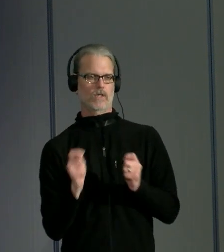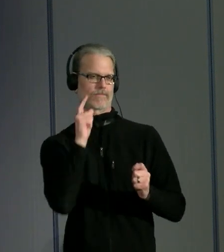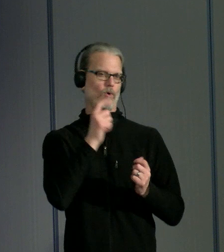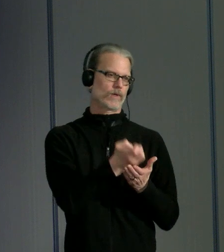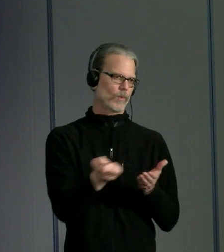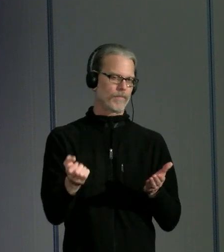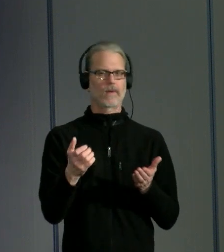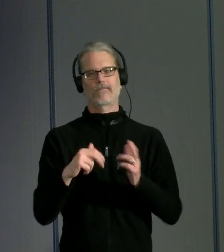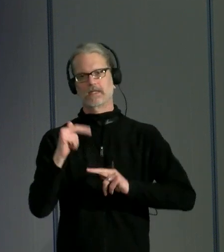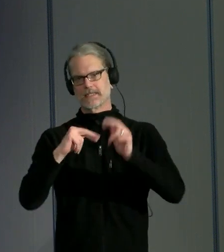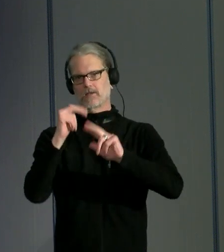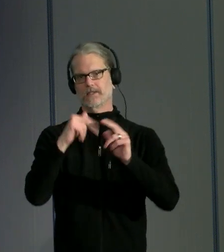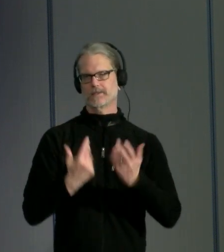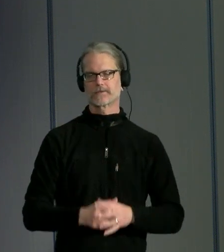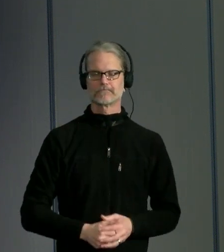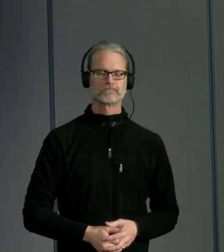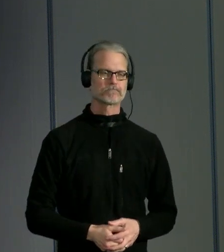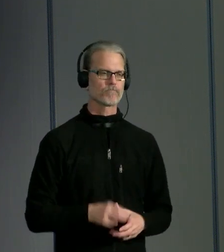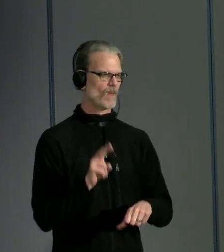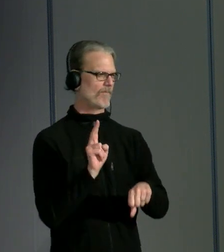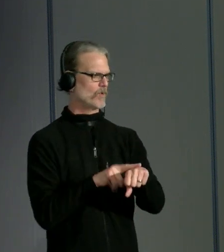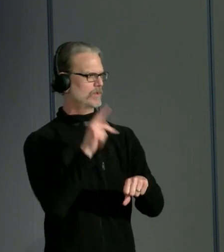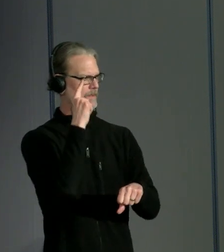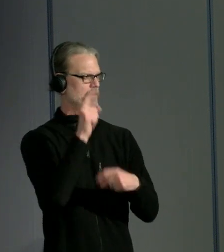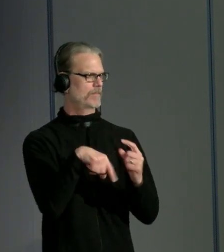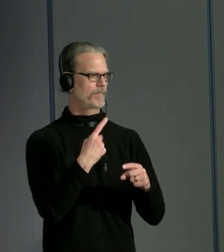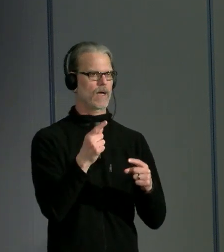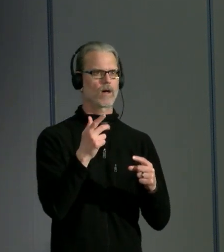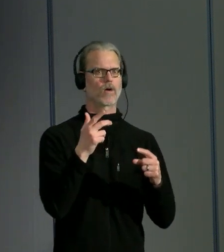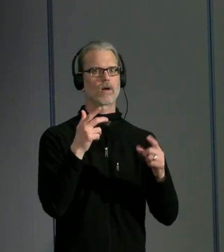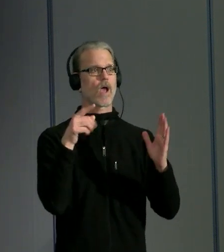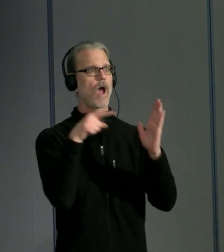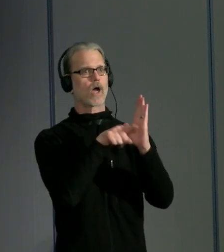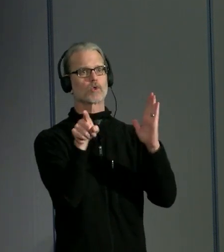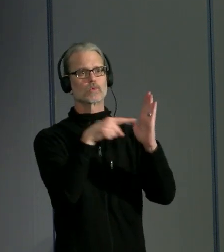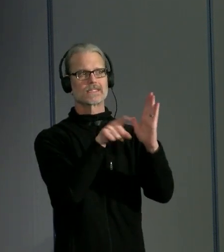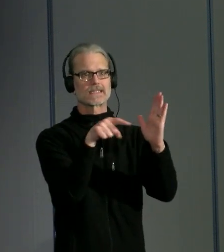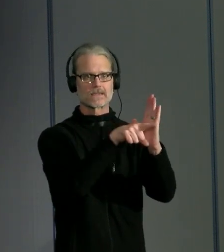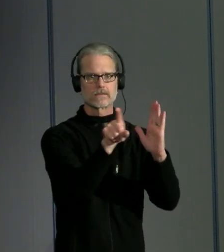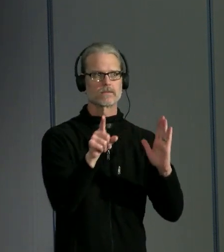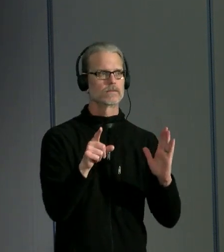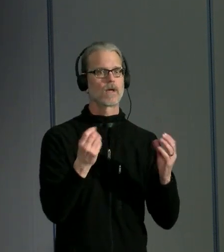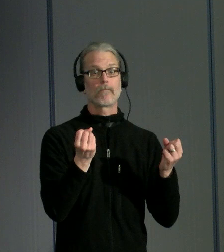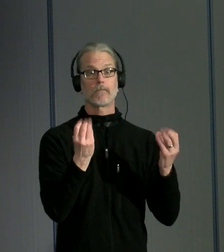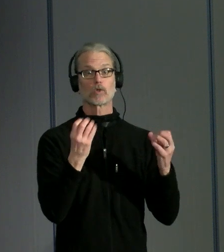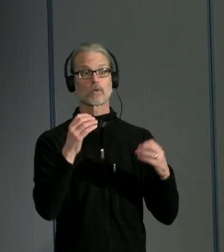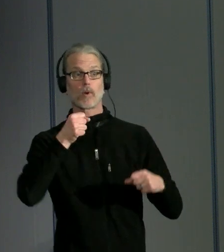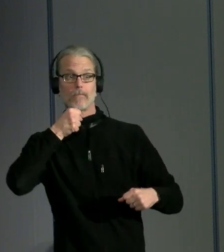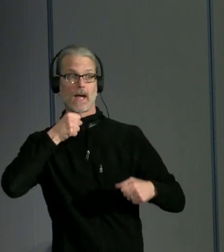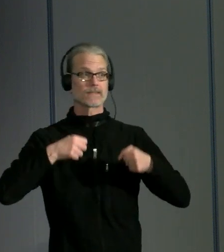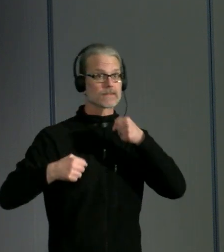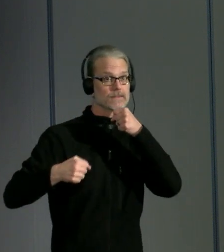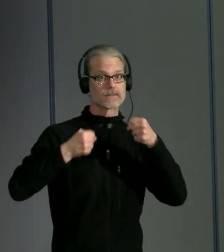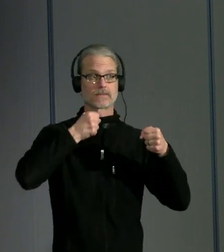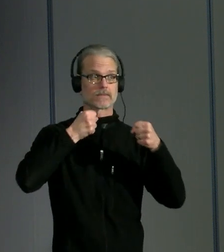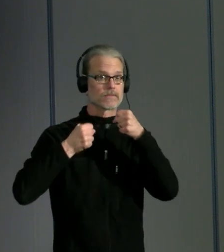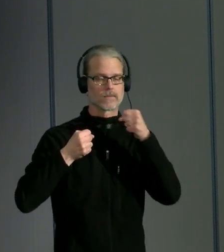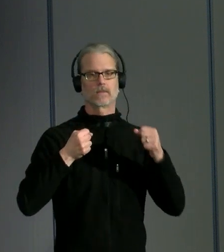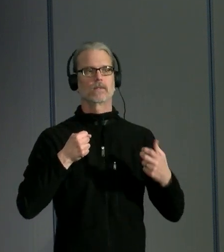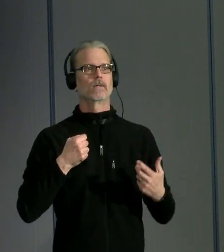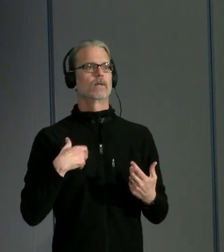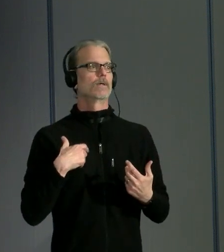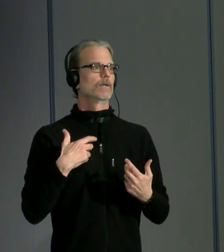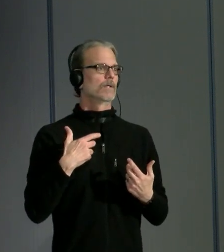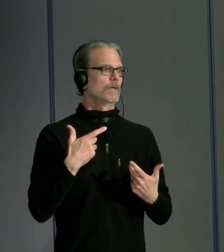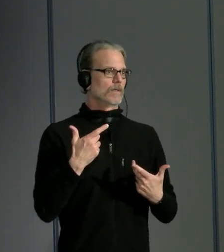and facilities is important. Of course, you want to consider acoustics, multiple mics, provide assistive listening